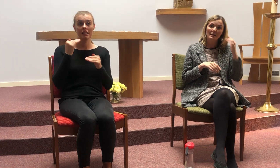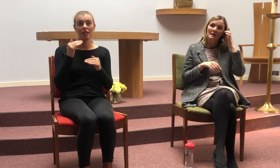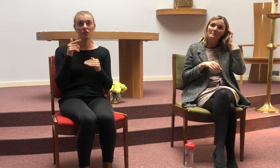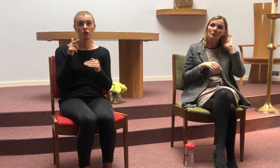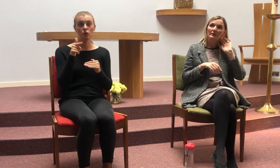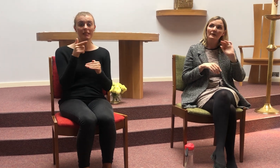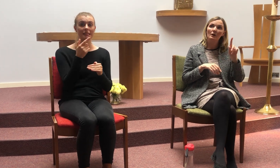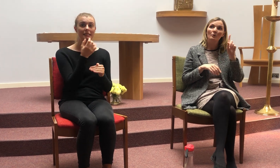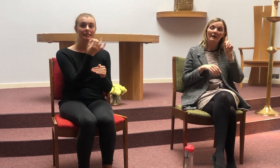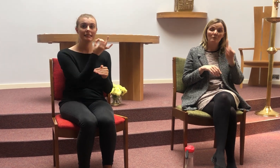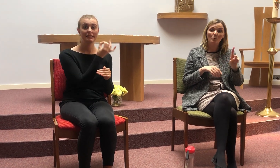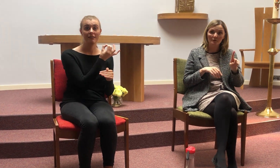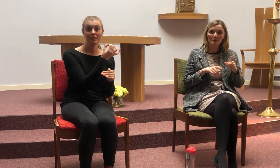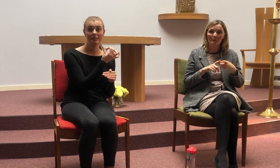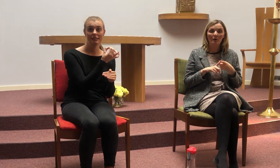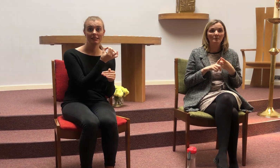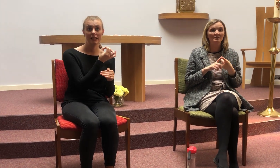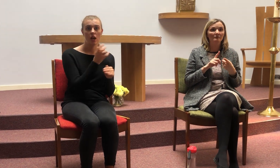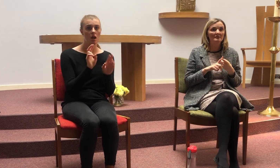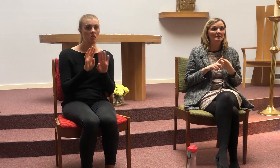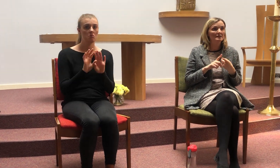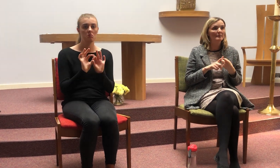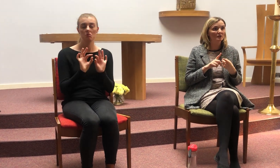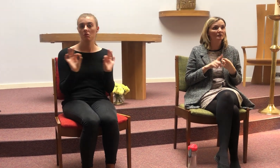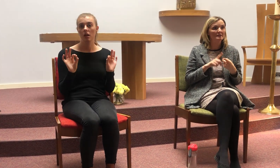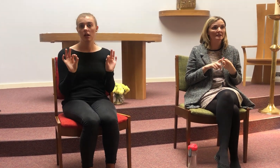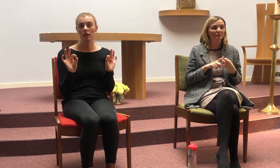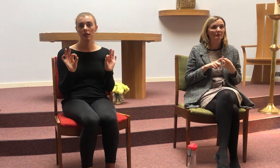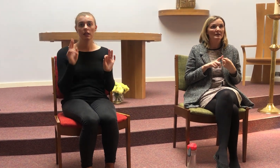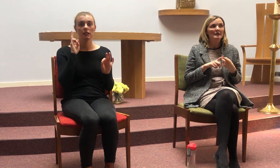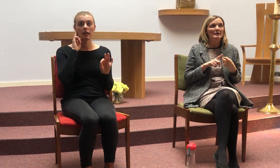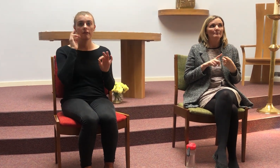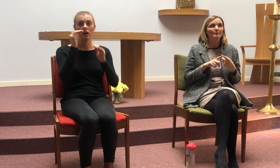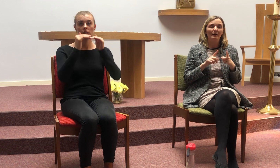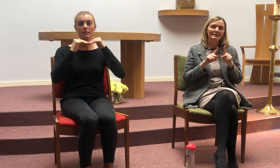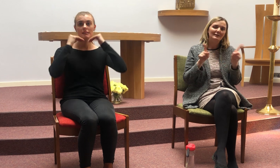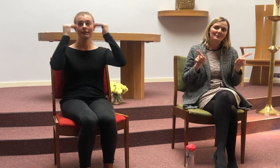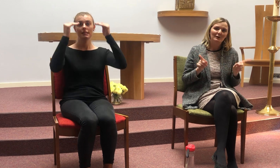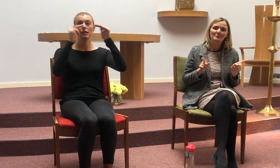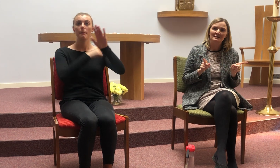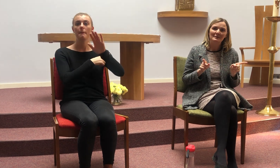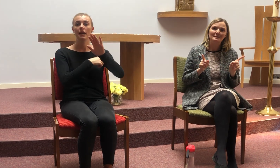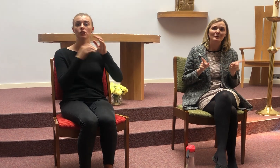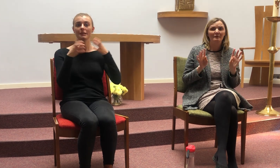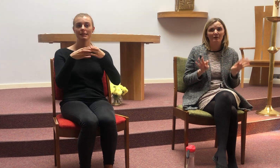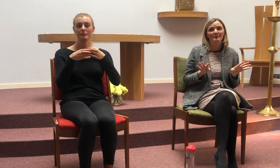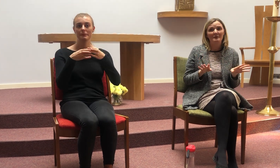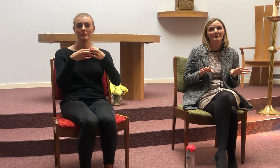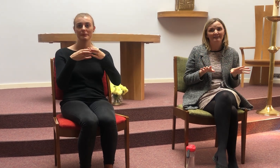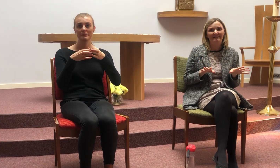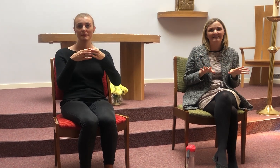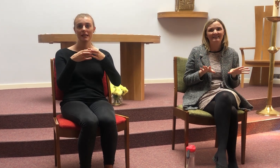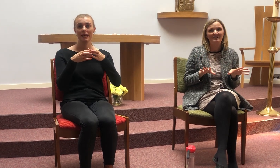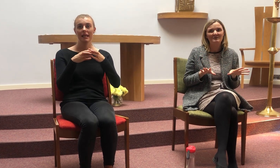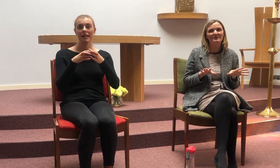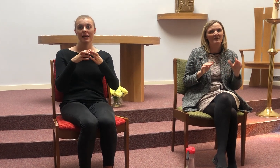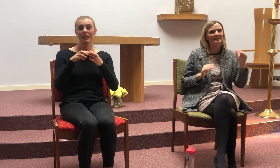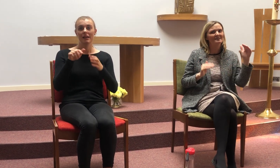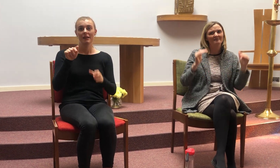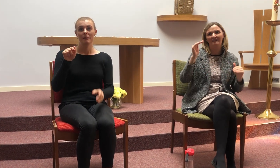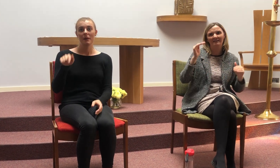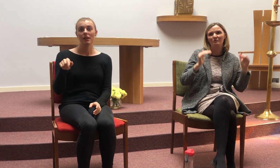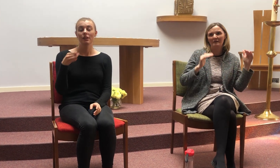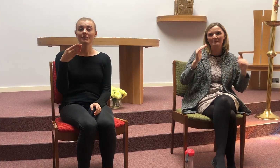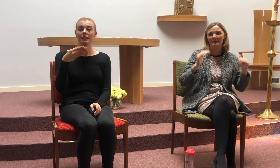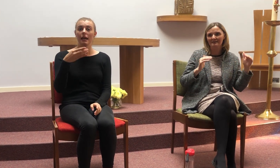team. But we now have one, so our property and facilities manager is deaf. But our senior management team is made up of 9 people, so